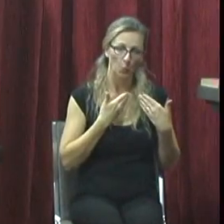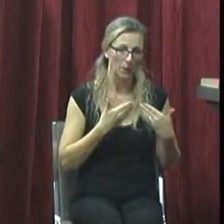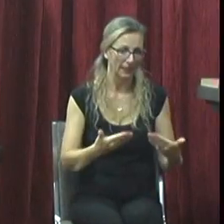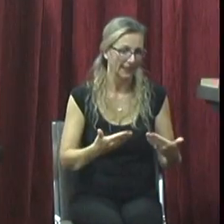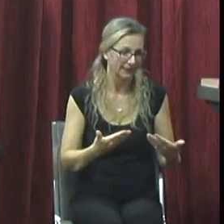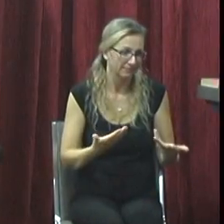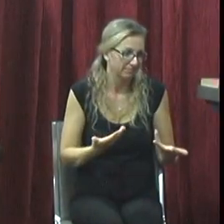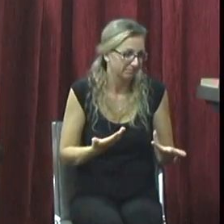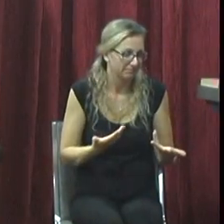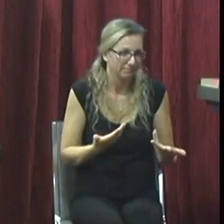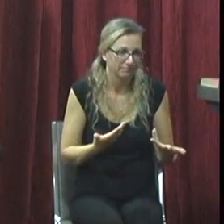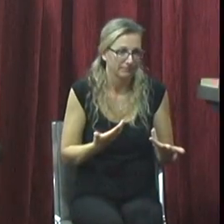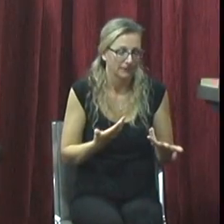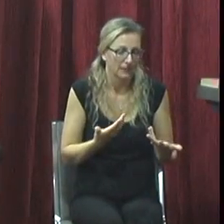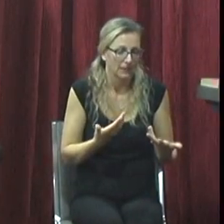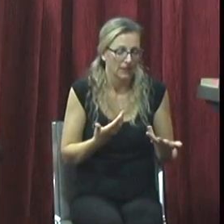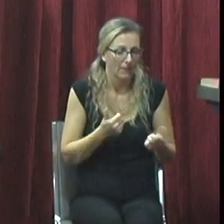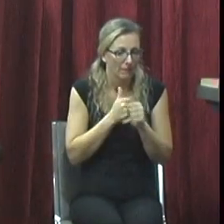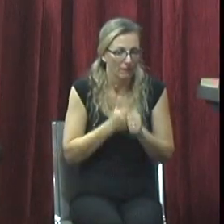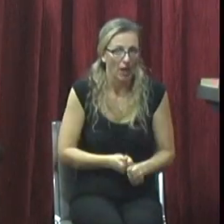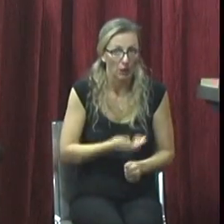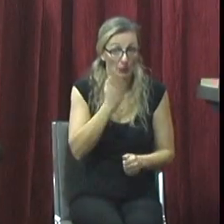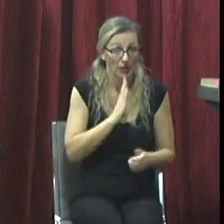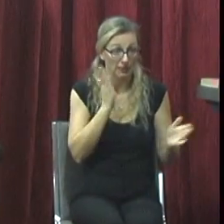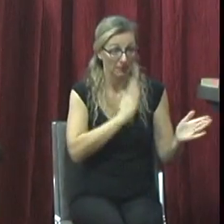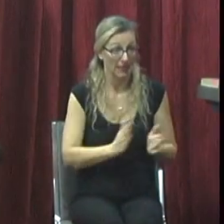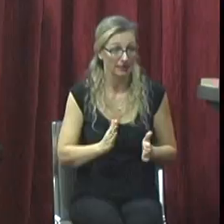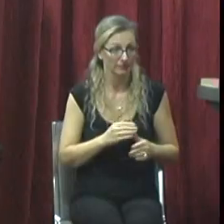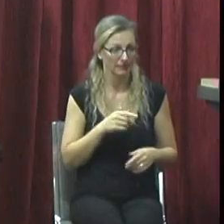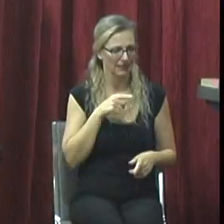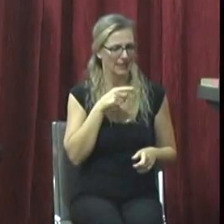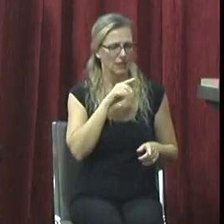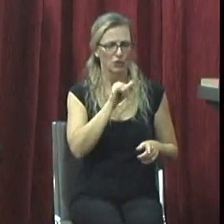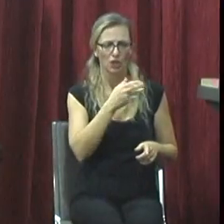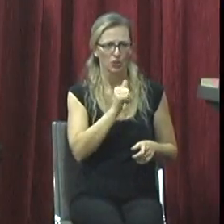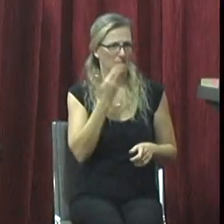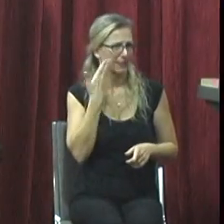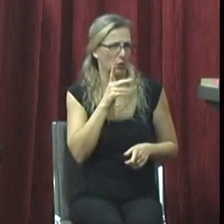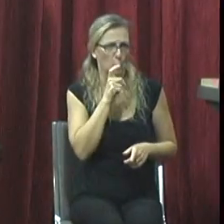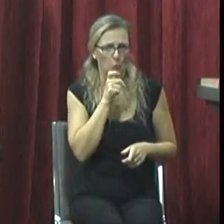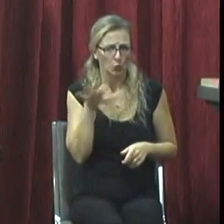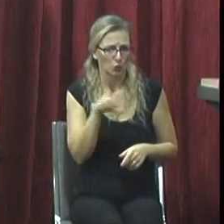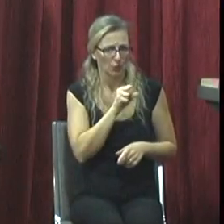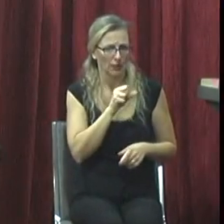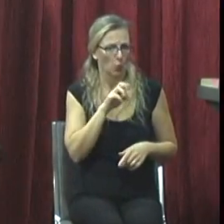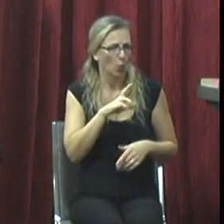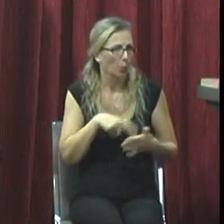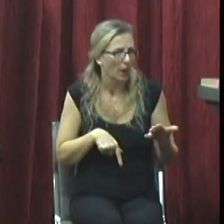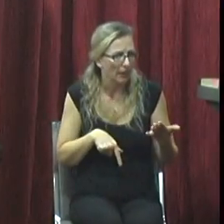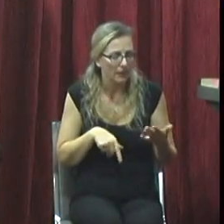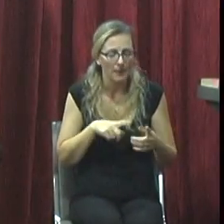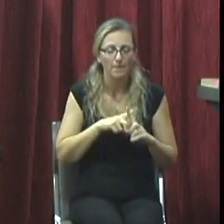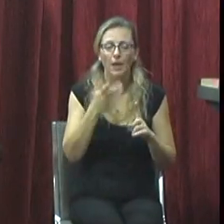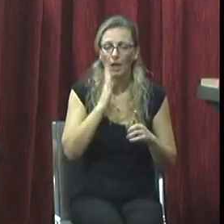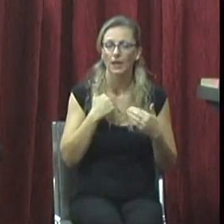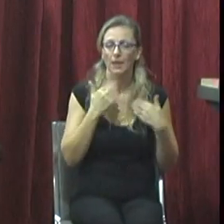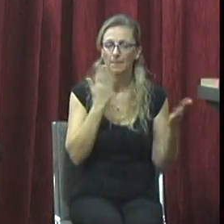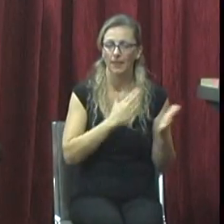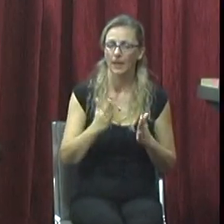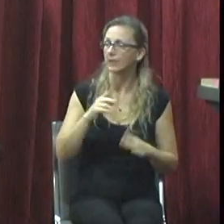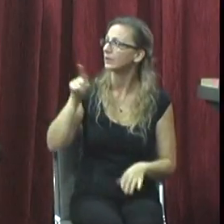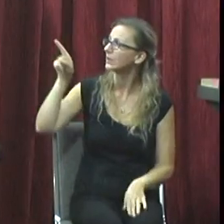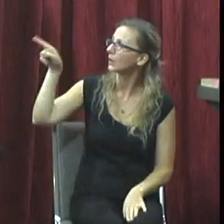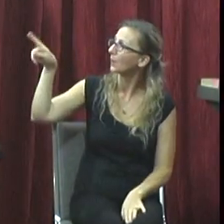idea of what was taken or who took it. But God had a plan. Verse 14, in the morning, you will approach